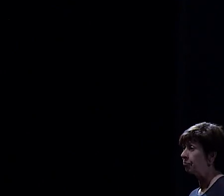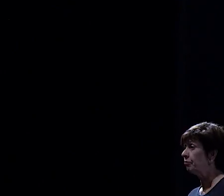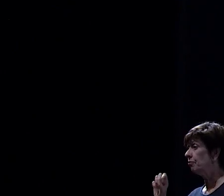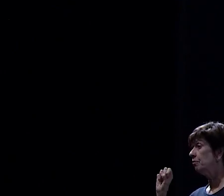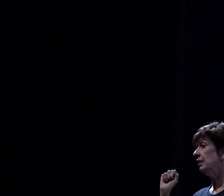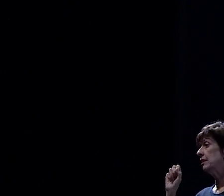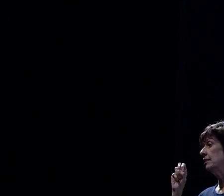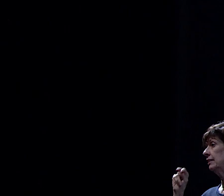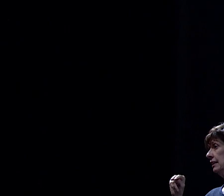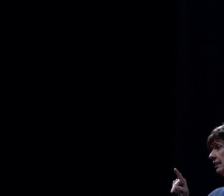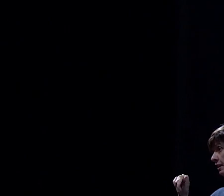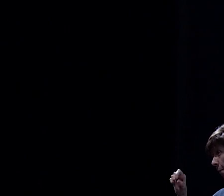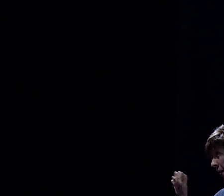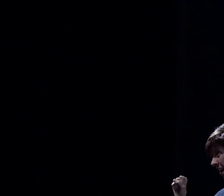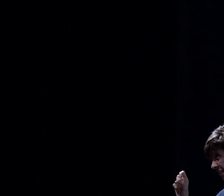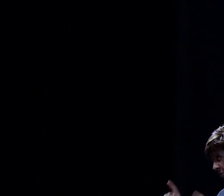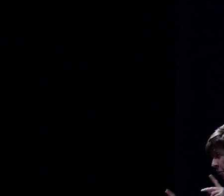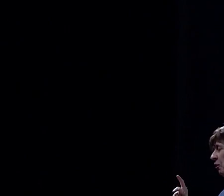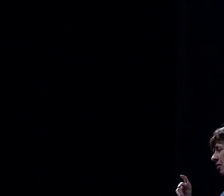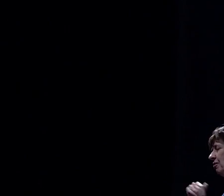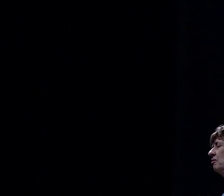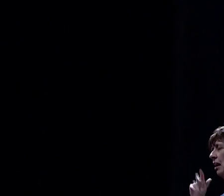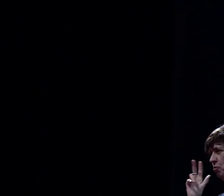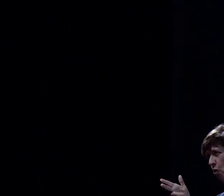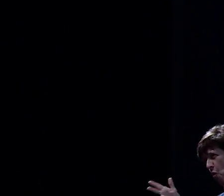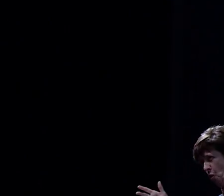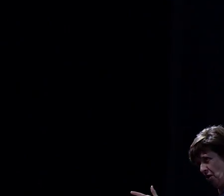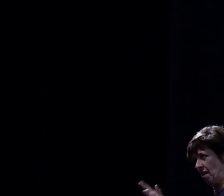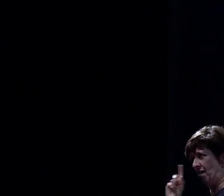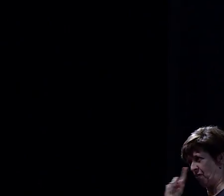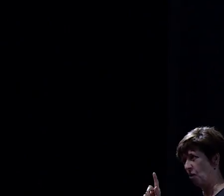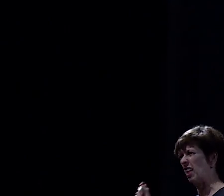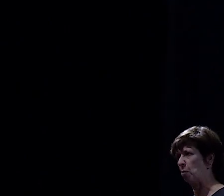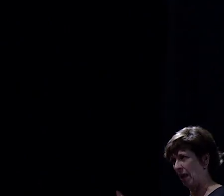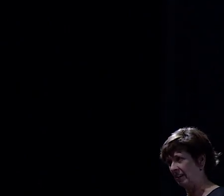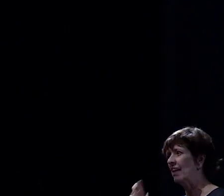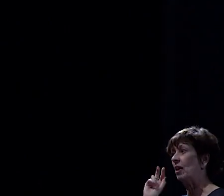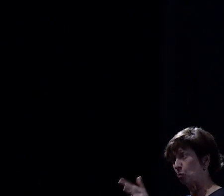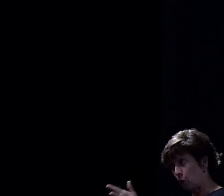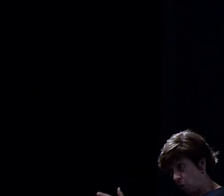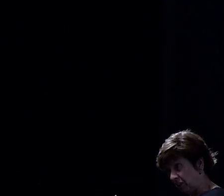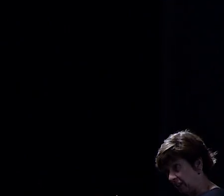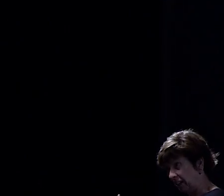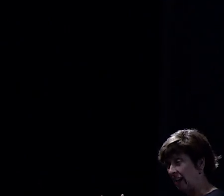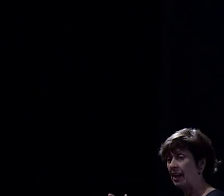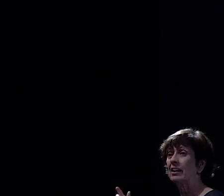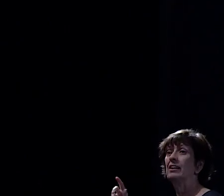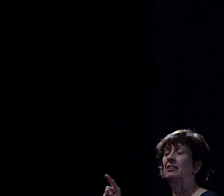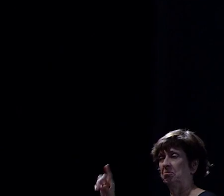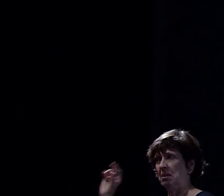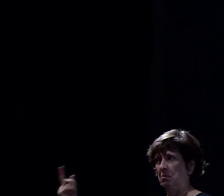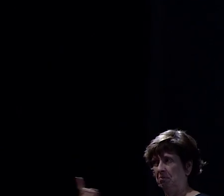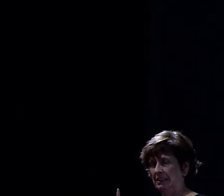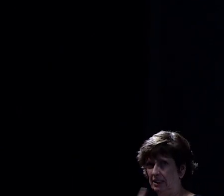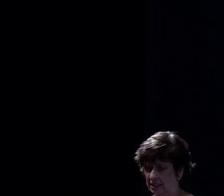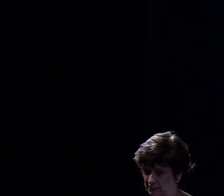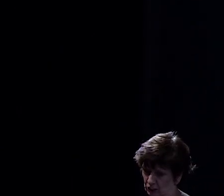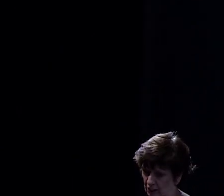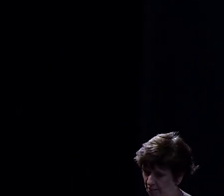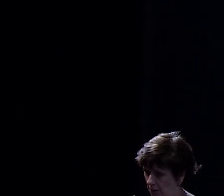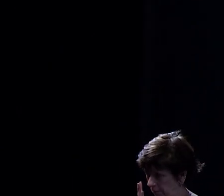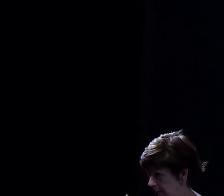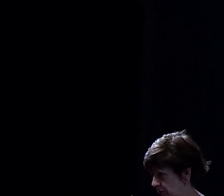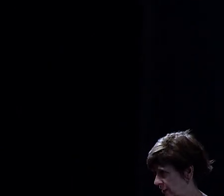went through, and they recorded it on their recorder for their show. And afterwards, Doug came up to me and he said, Jeff, I'm really embarrassed to tell